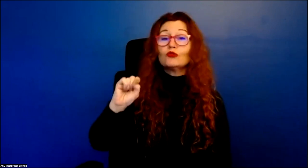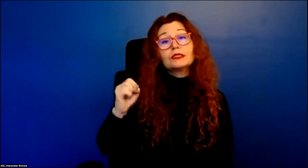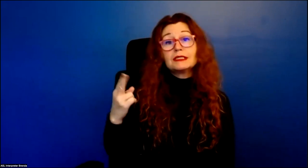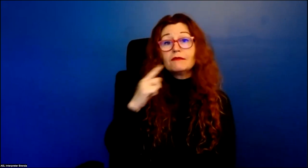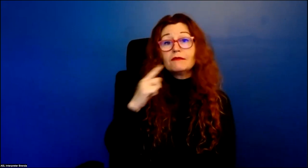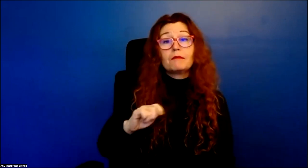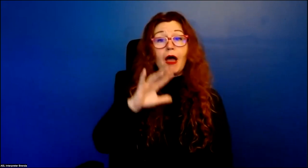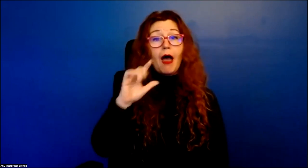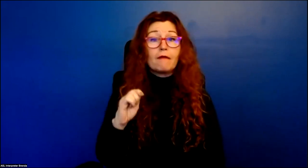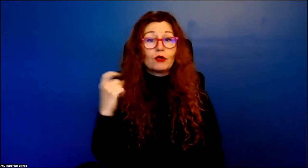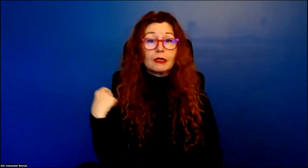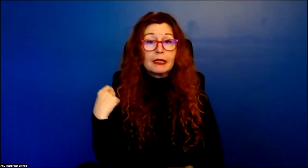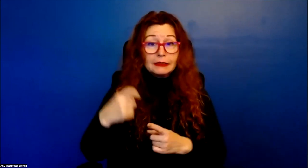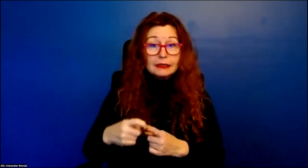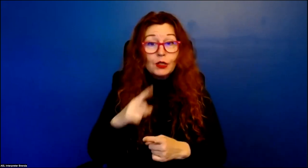glasses,